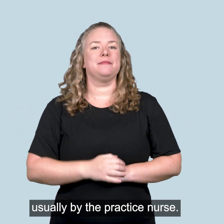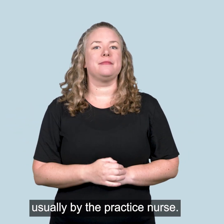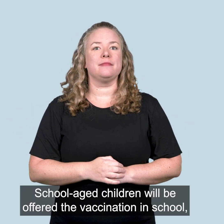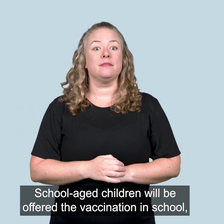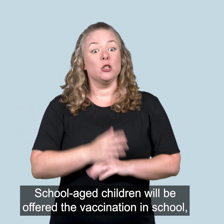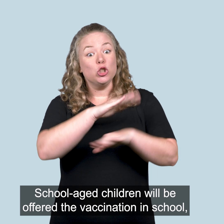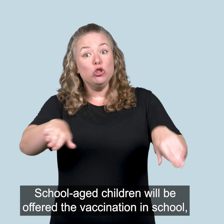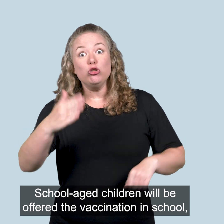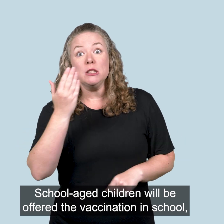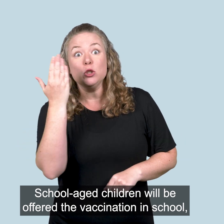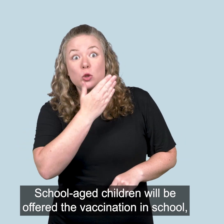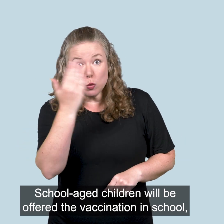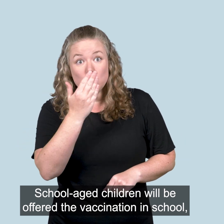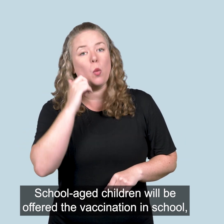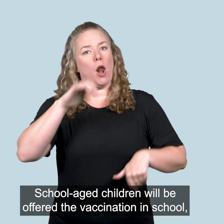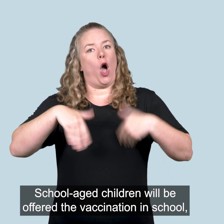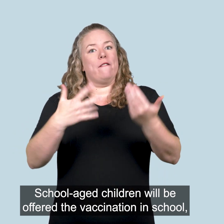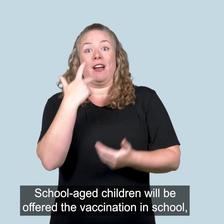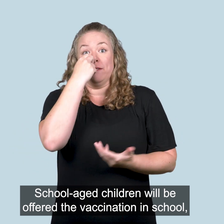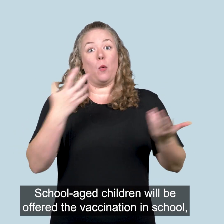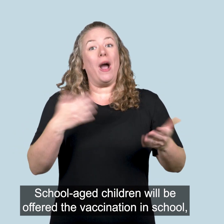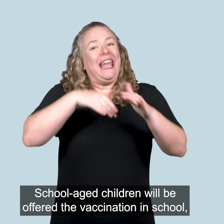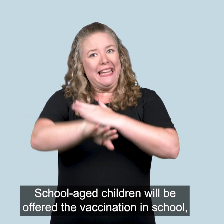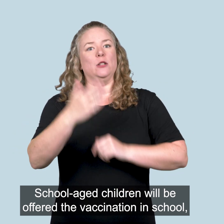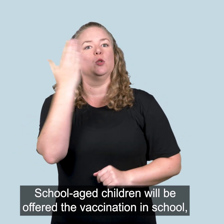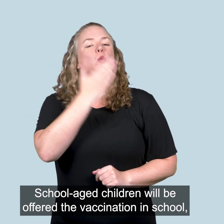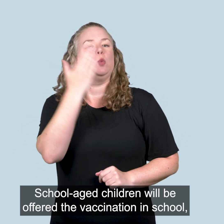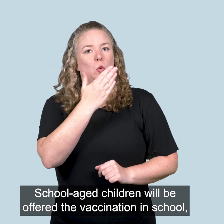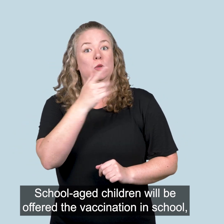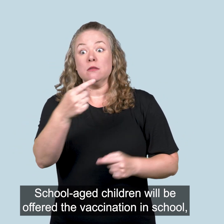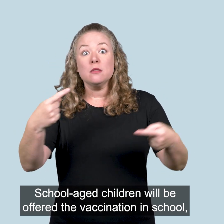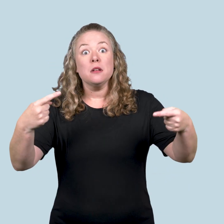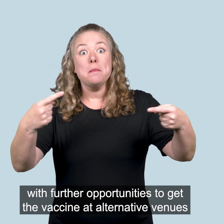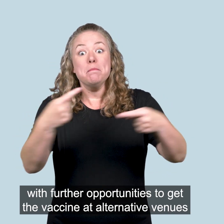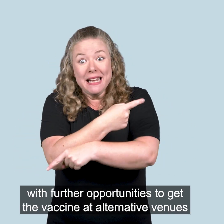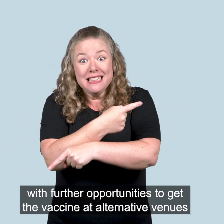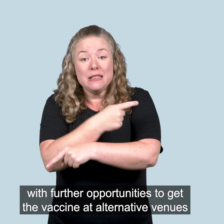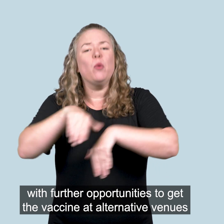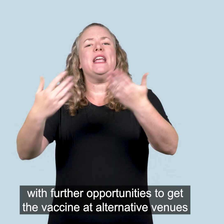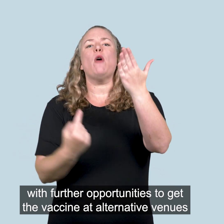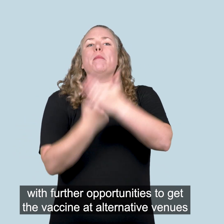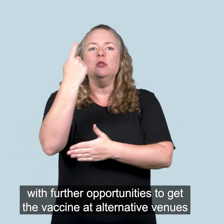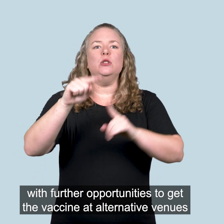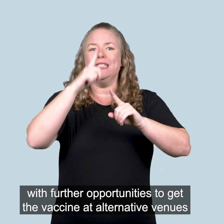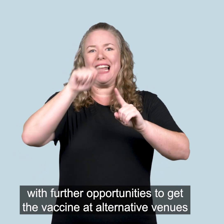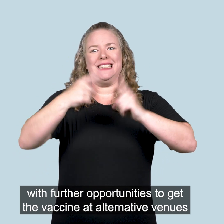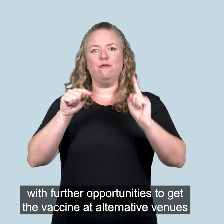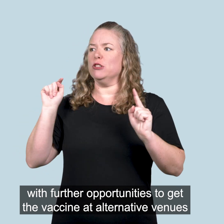nurse. School-aged children will be offered the vaccination in school, with further opportunities to get the vaccine at